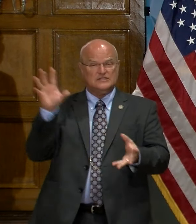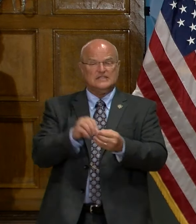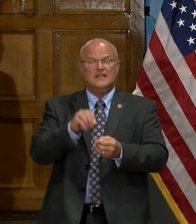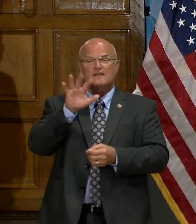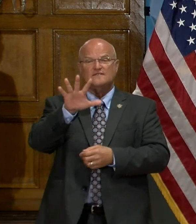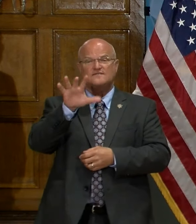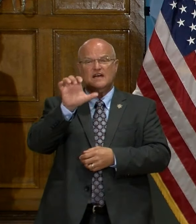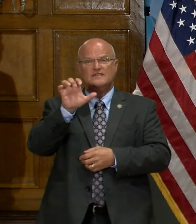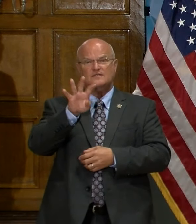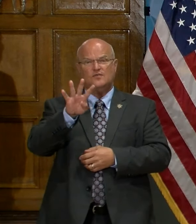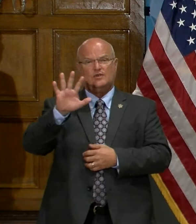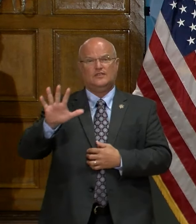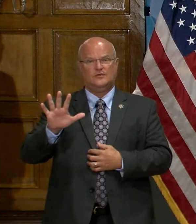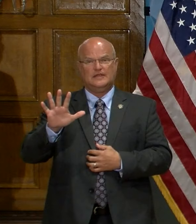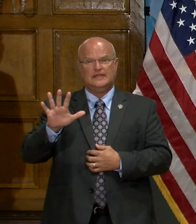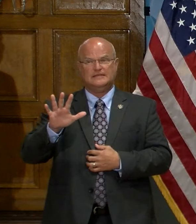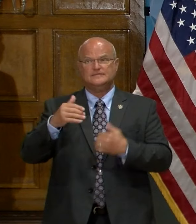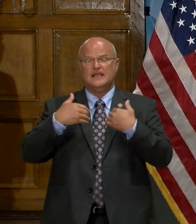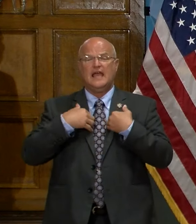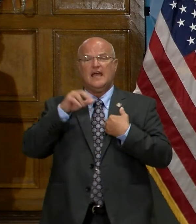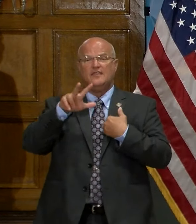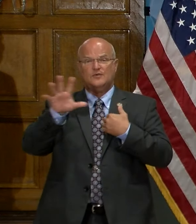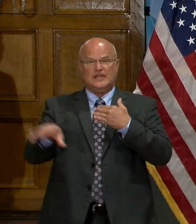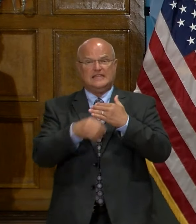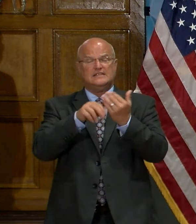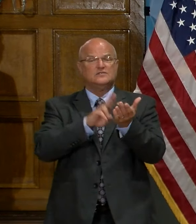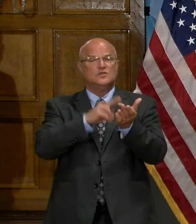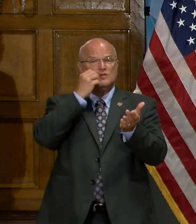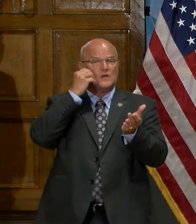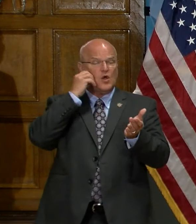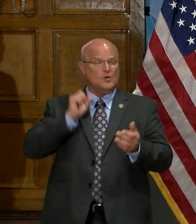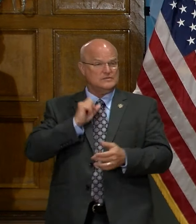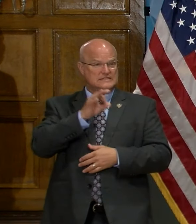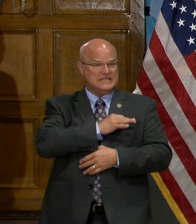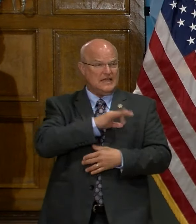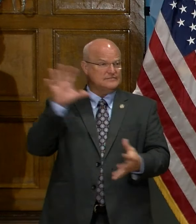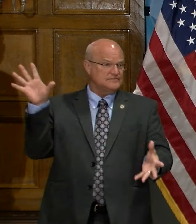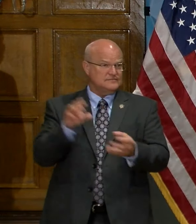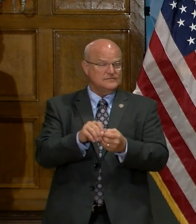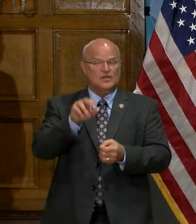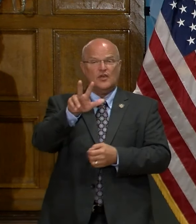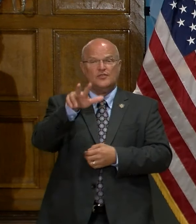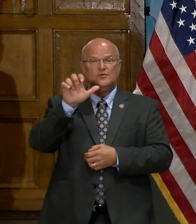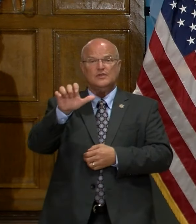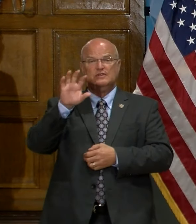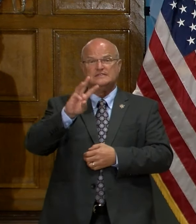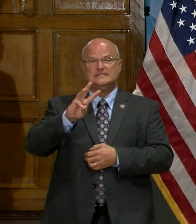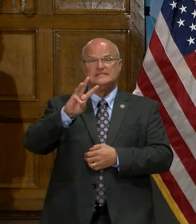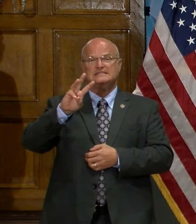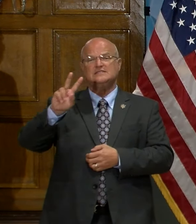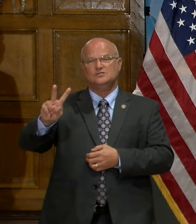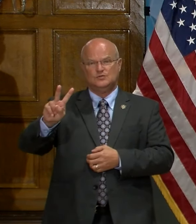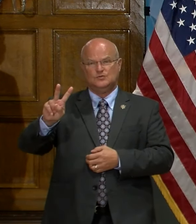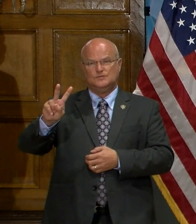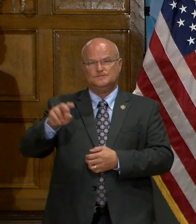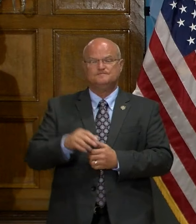total of 543. We've had 3 additional nursing home staff, so our total there is